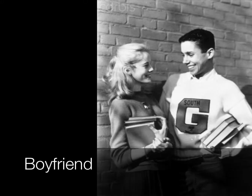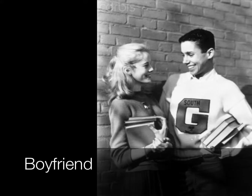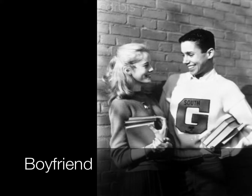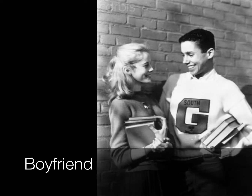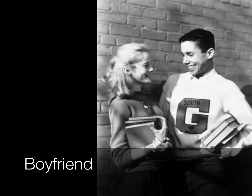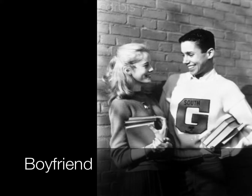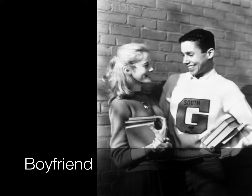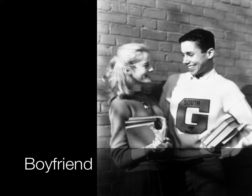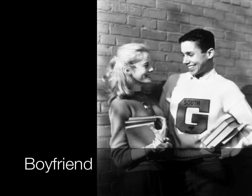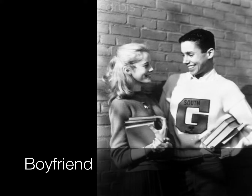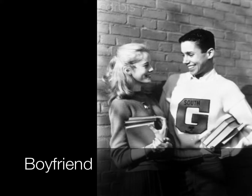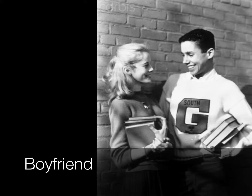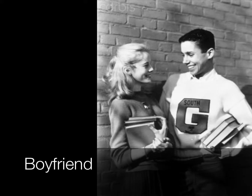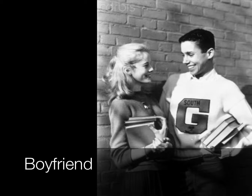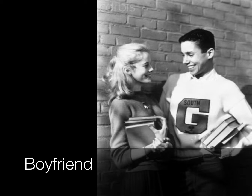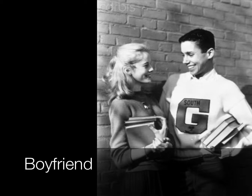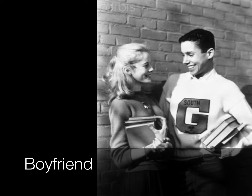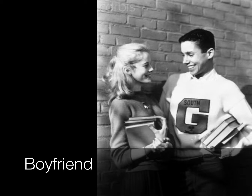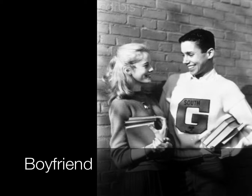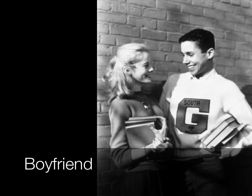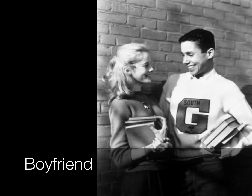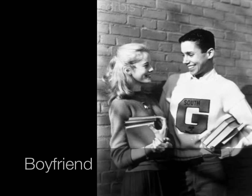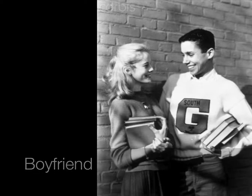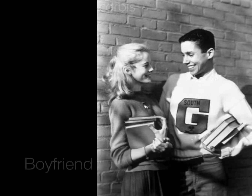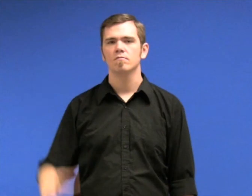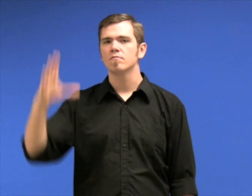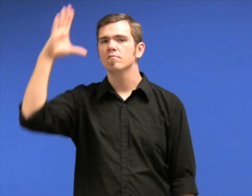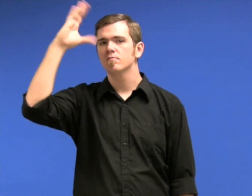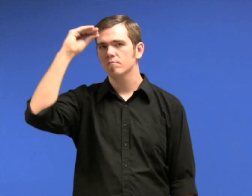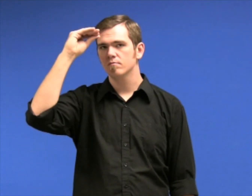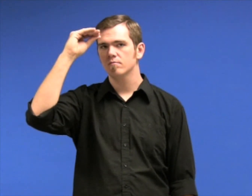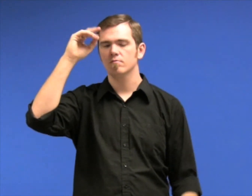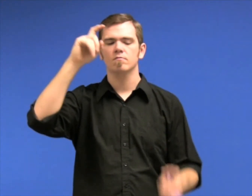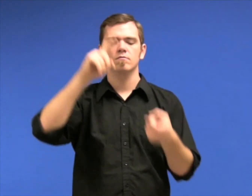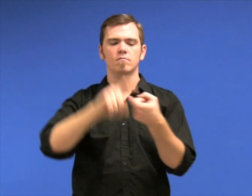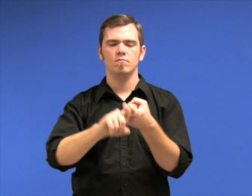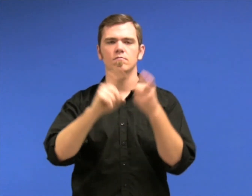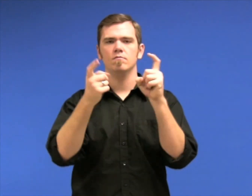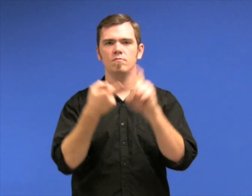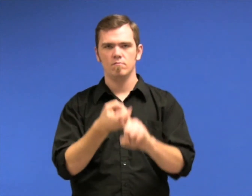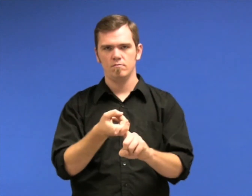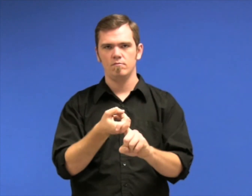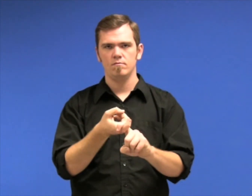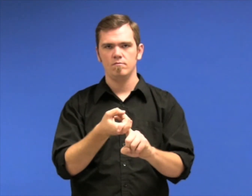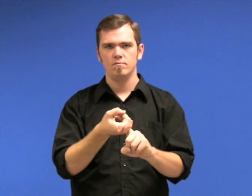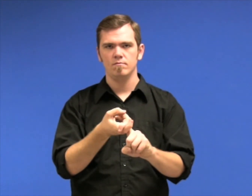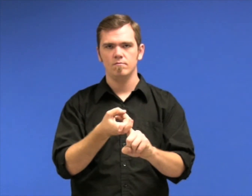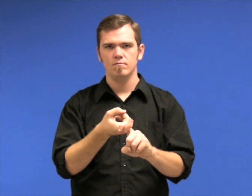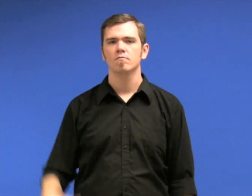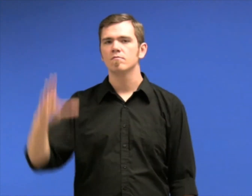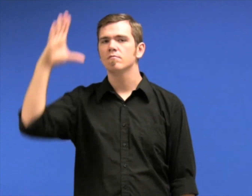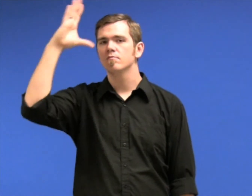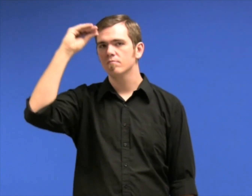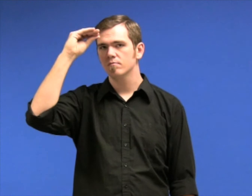now the sign for boyfriend. You're just going to mix the two signs, boy and friend.